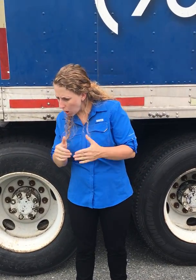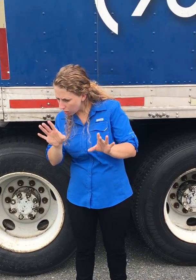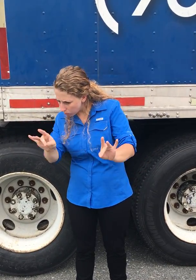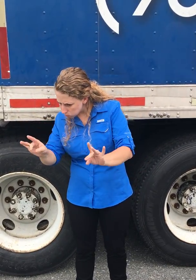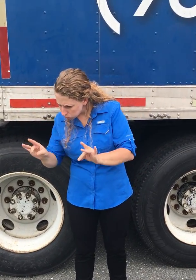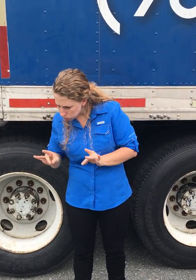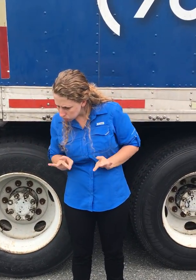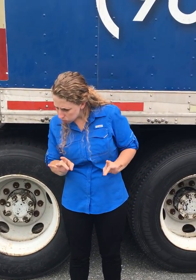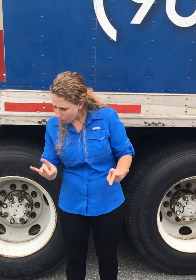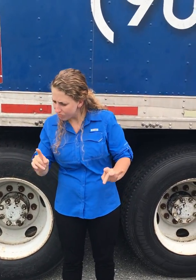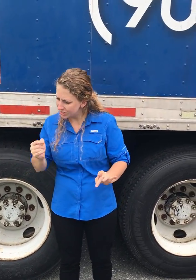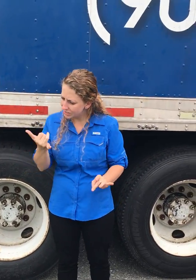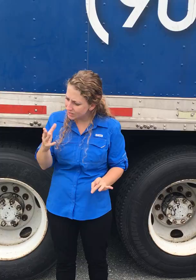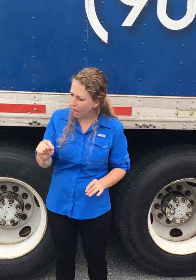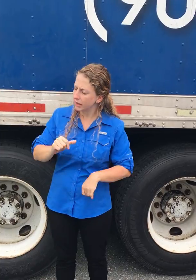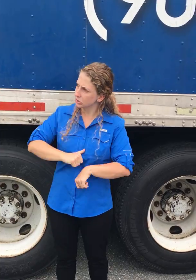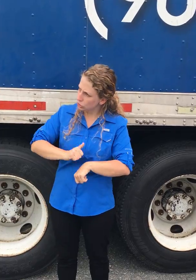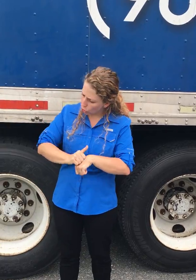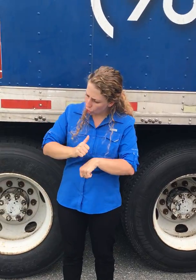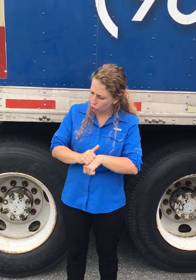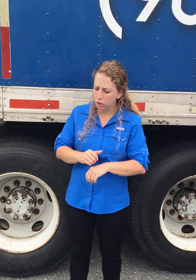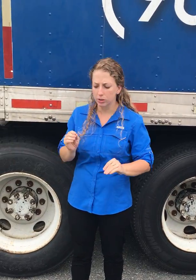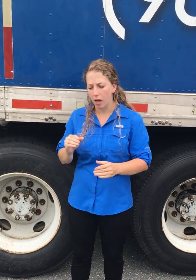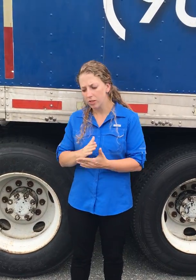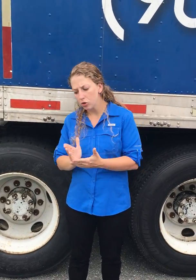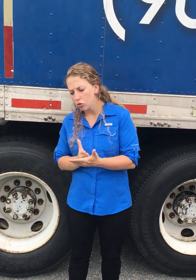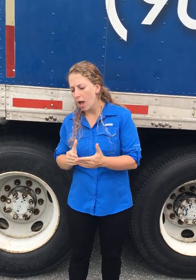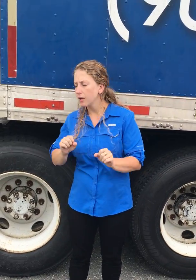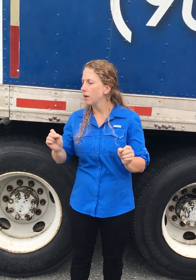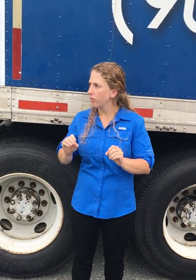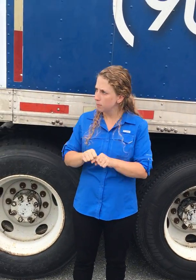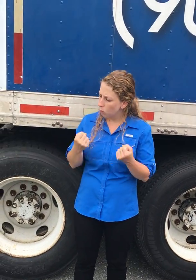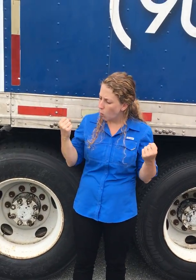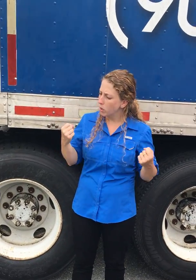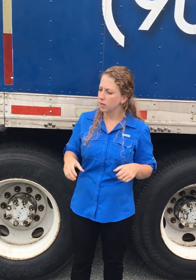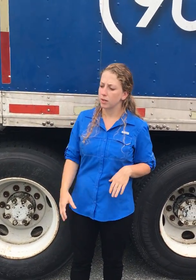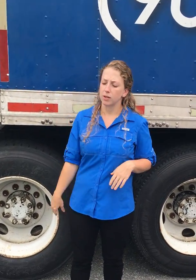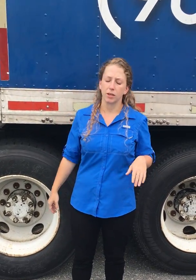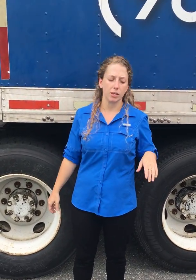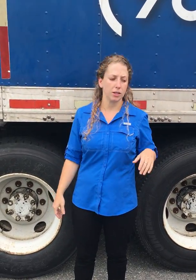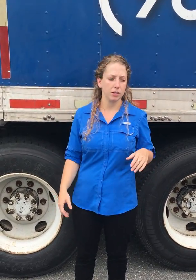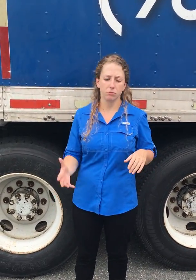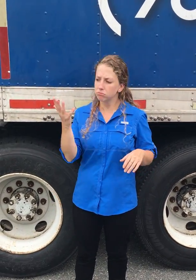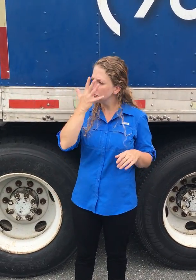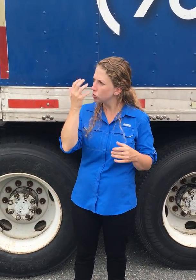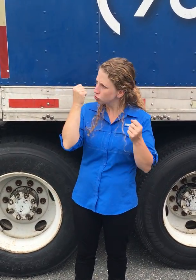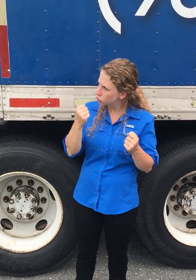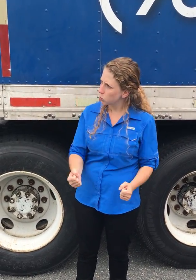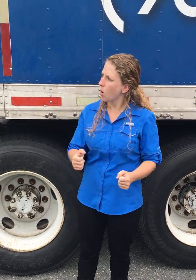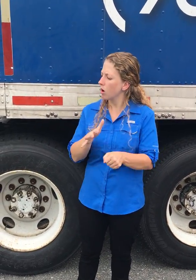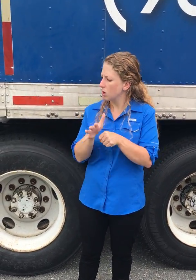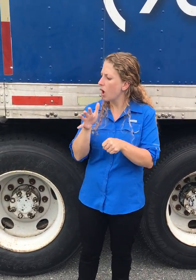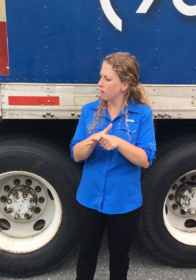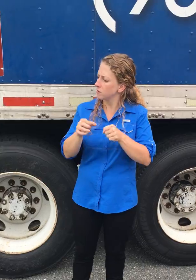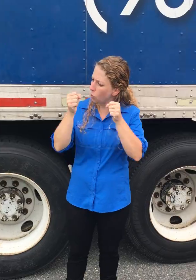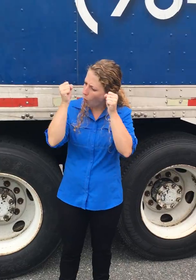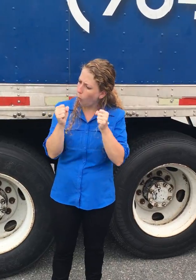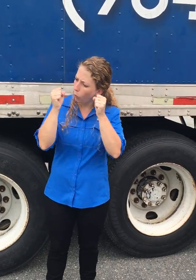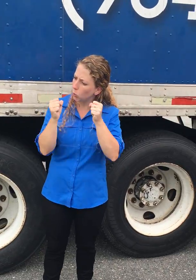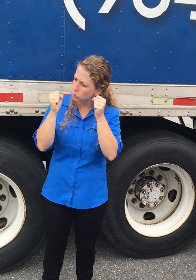sure it's all tight and secure. Nothing's cracked or broken. It appears strong enough to hold the weight of the trailer when it gets